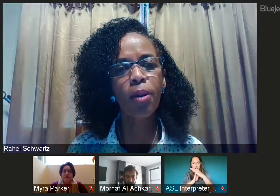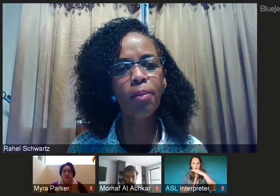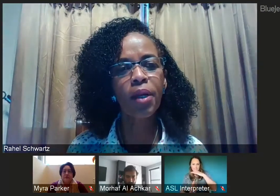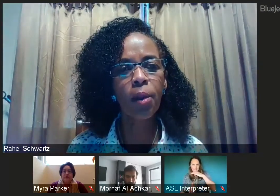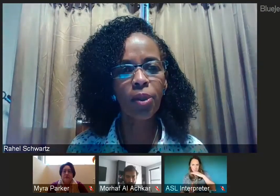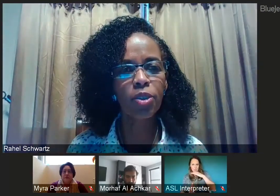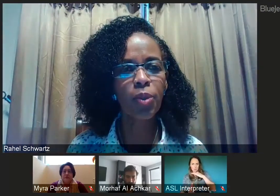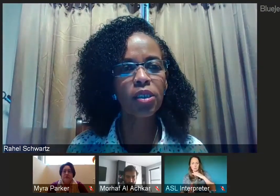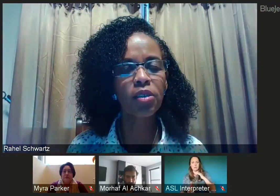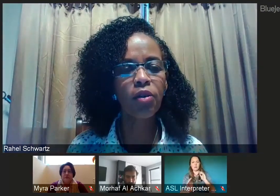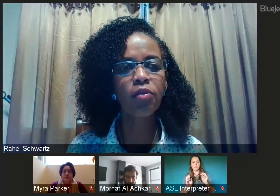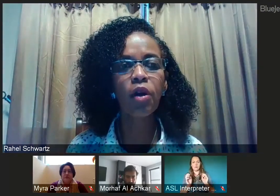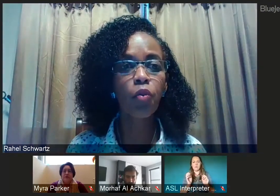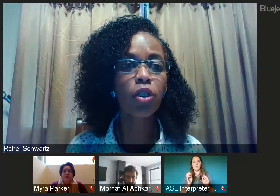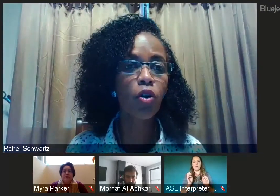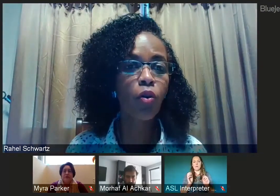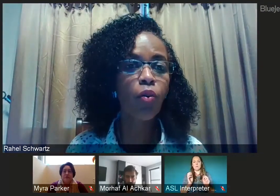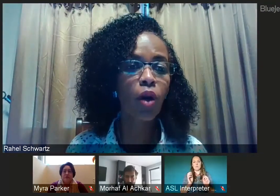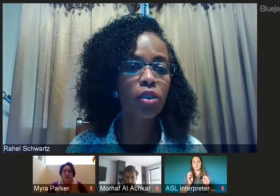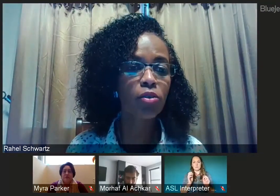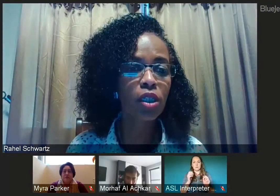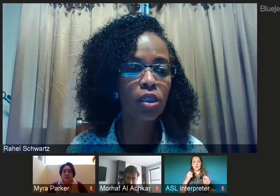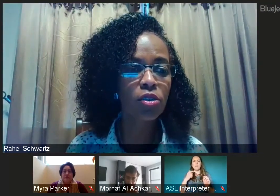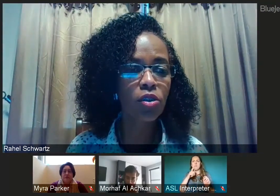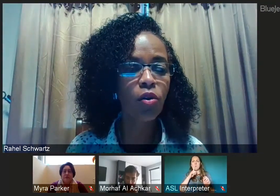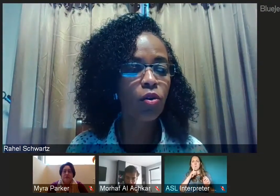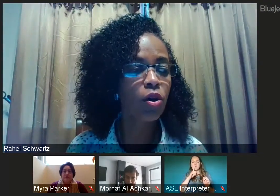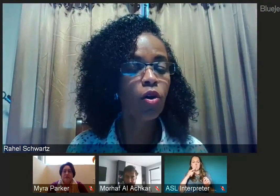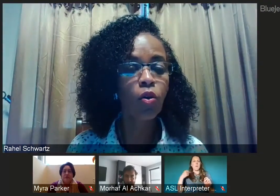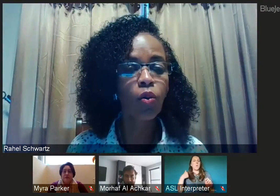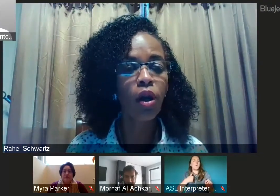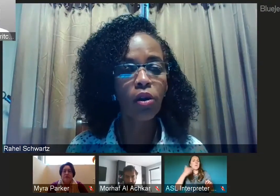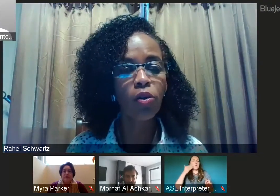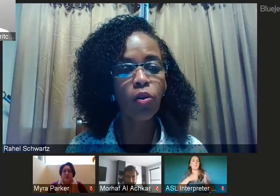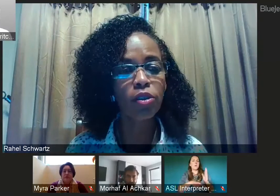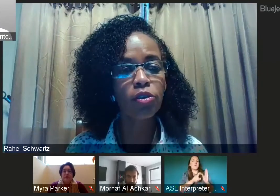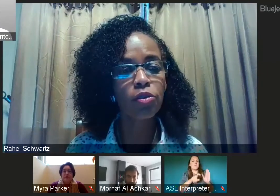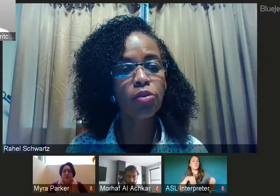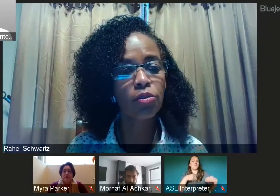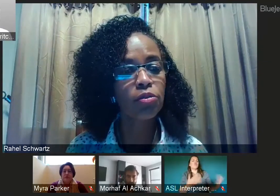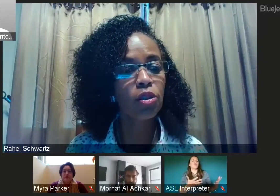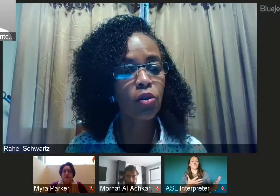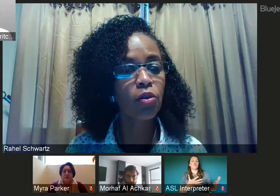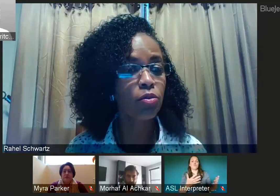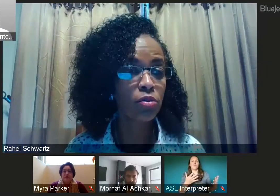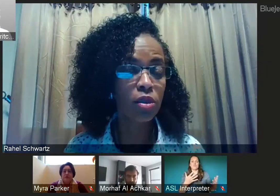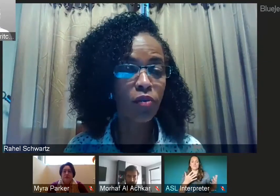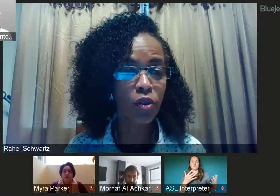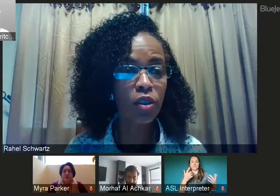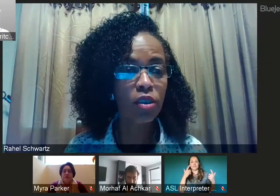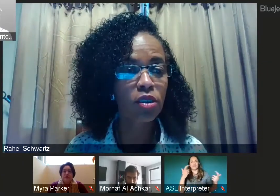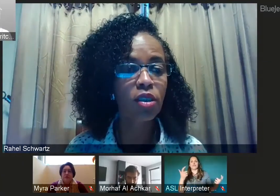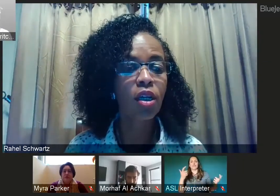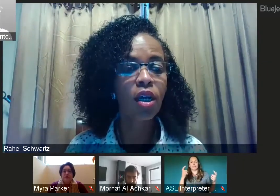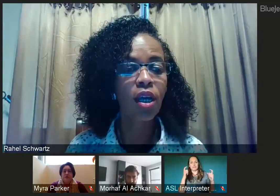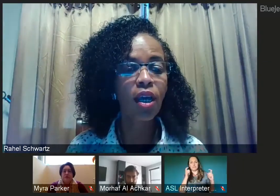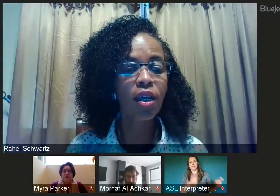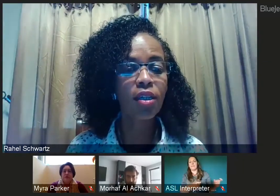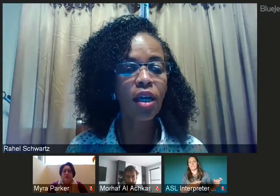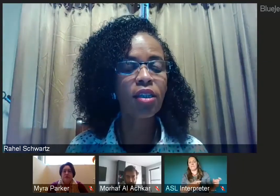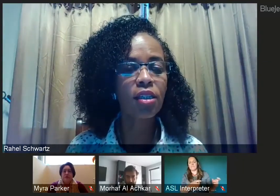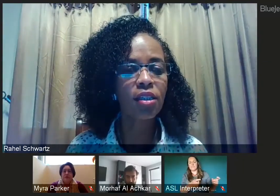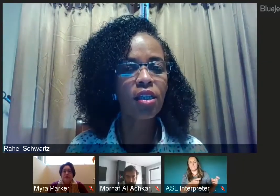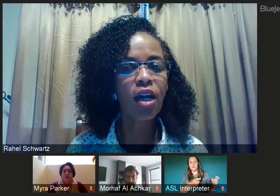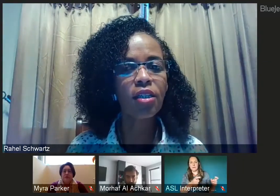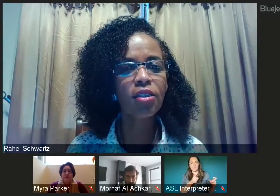coming from a perspective of we know what you need, so we are going to, give you this.